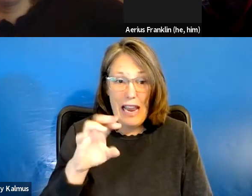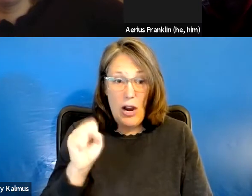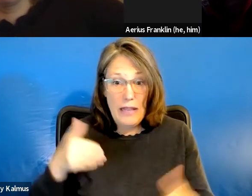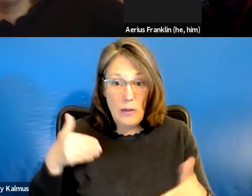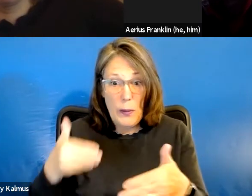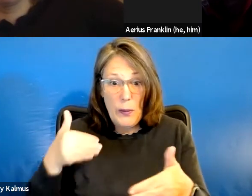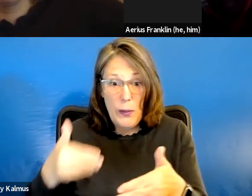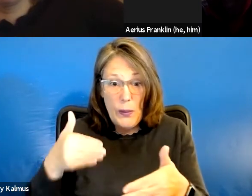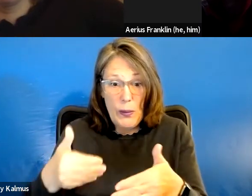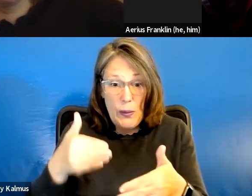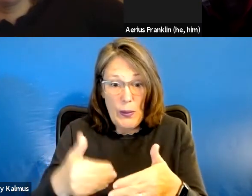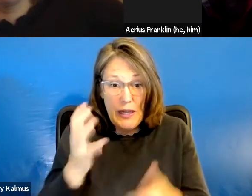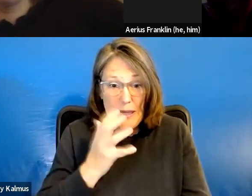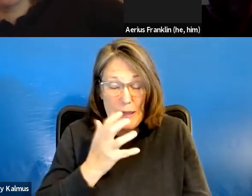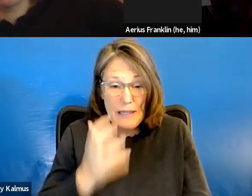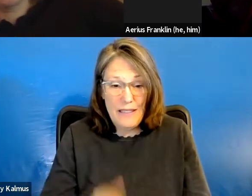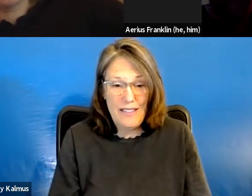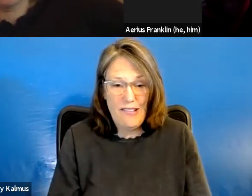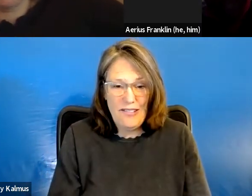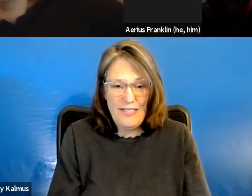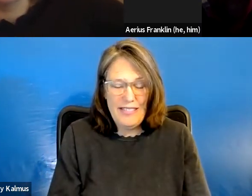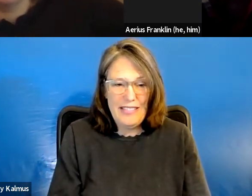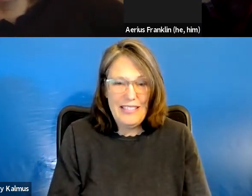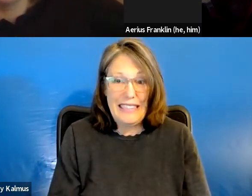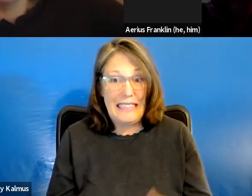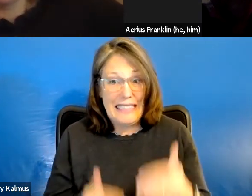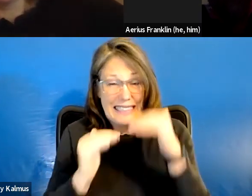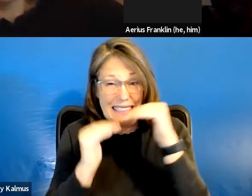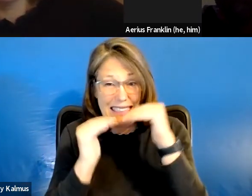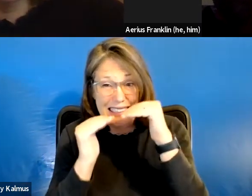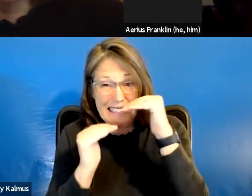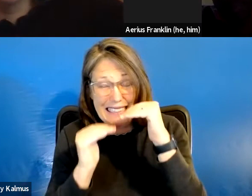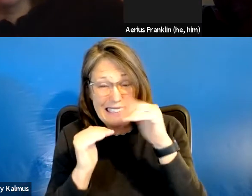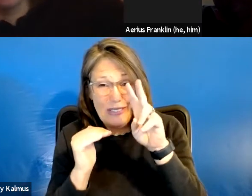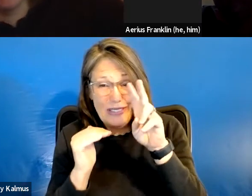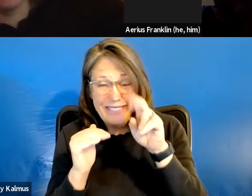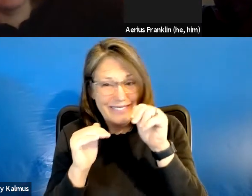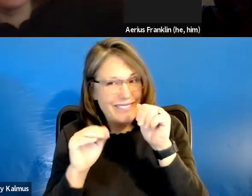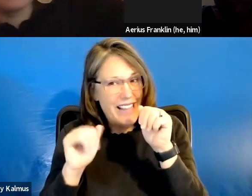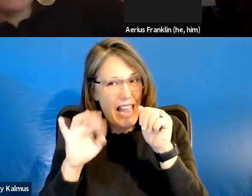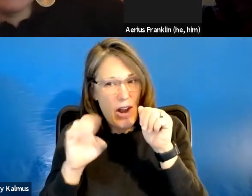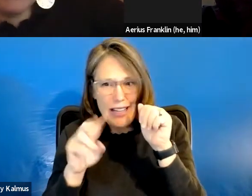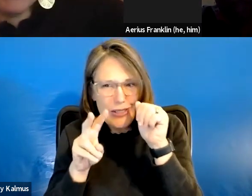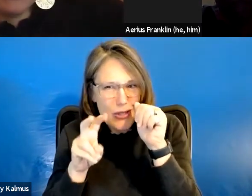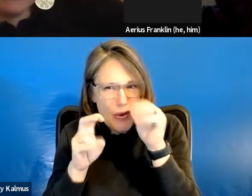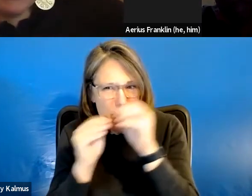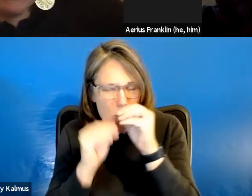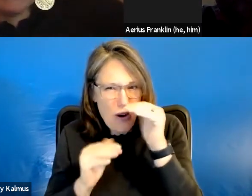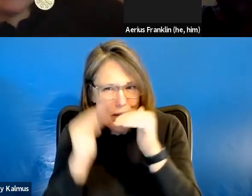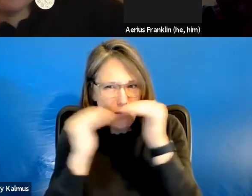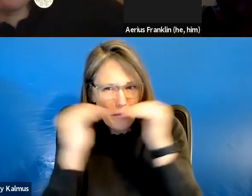Woo! Boy, with that one, Kimberly, he's moving up towards you. He's only 200 away from you, Kim. Perfect.